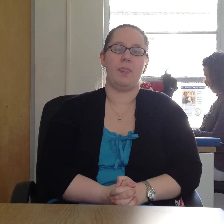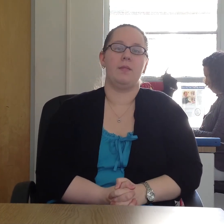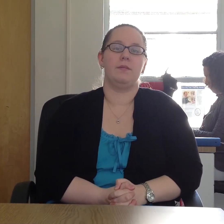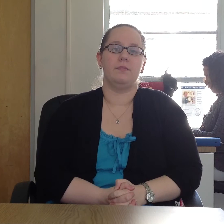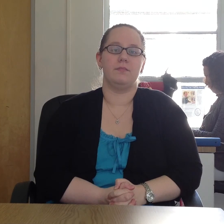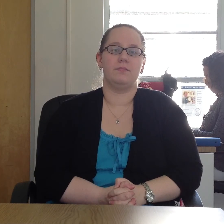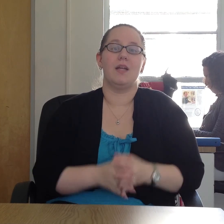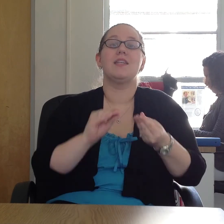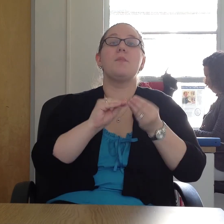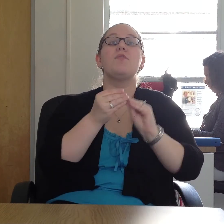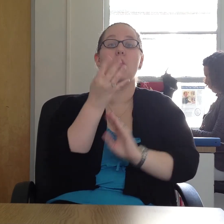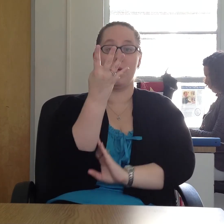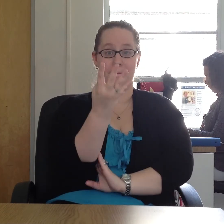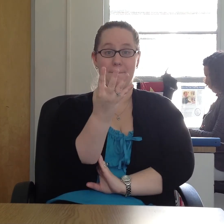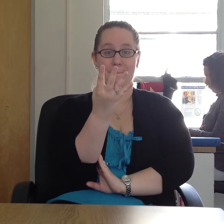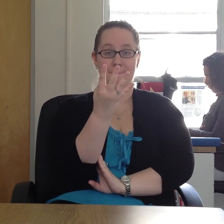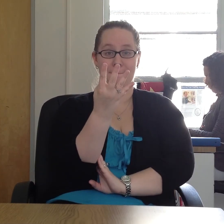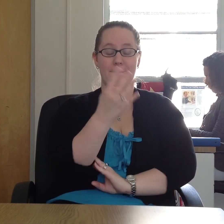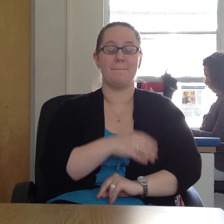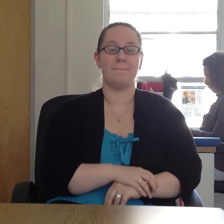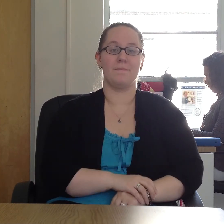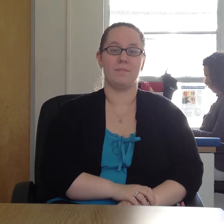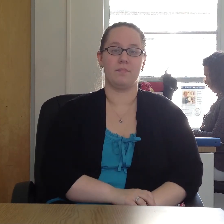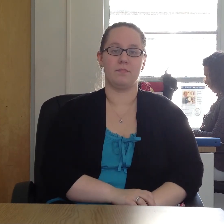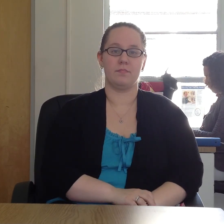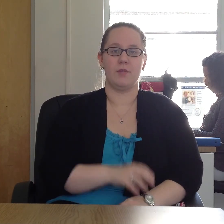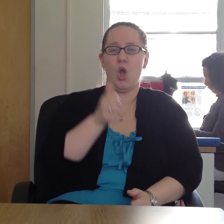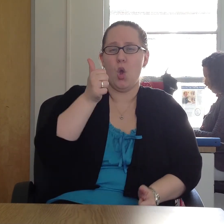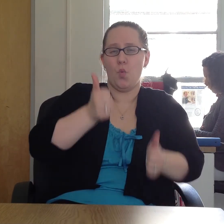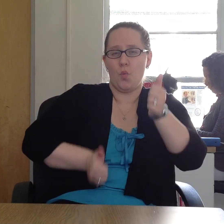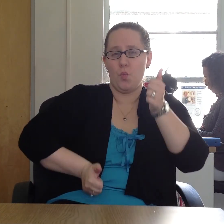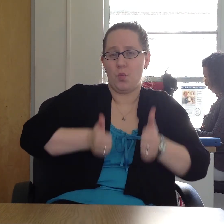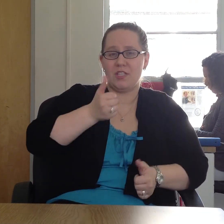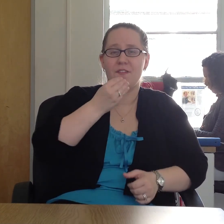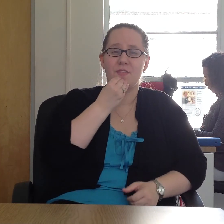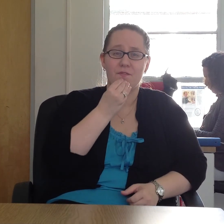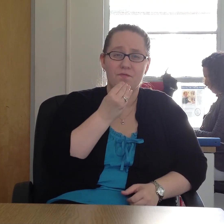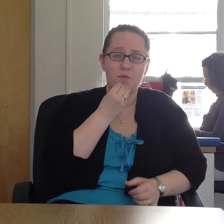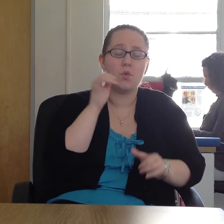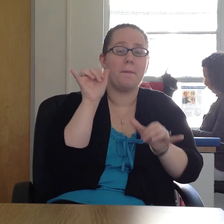Number 4. In which of the following food bacteria may grow